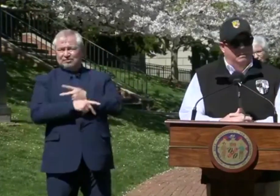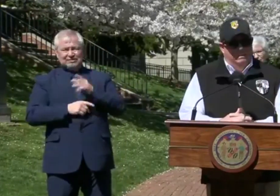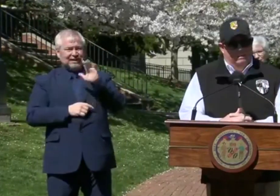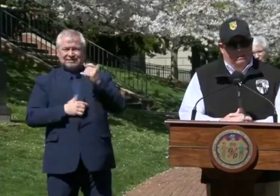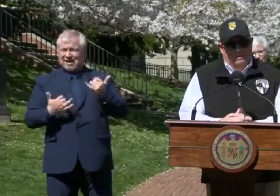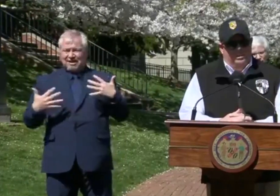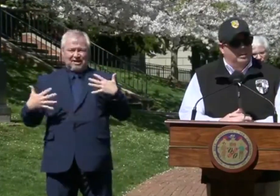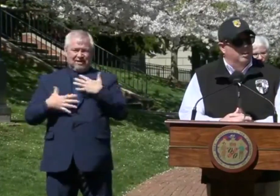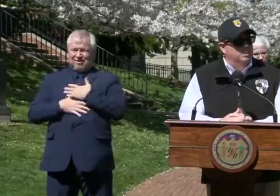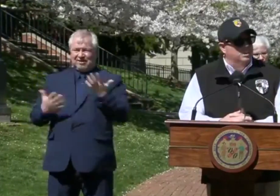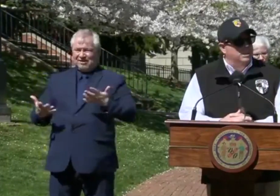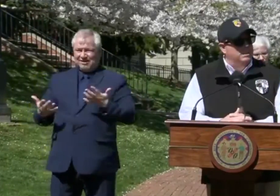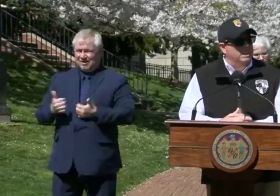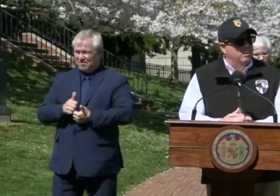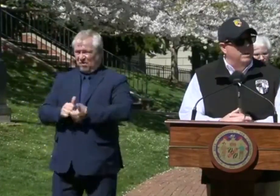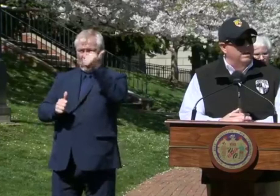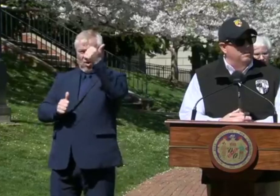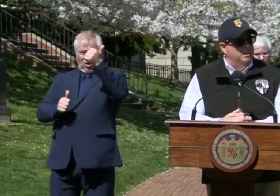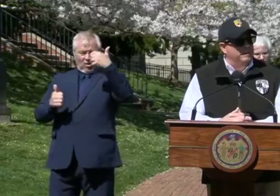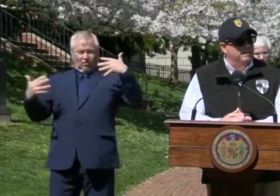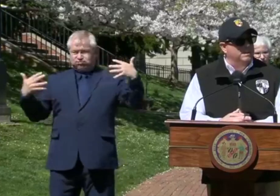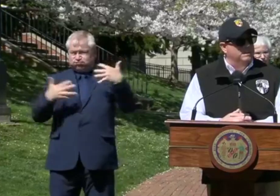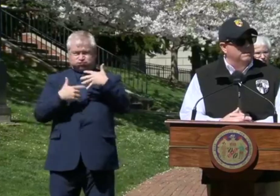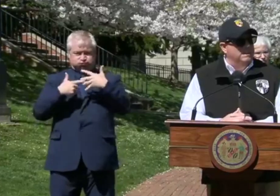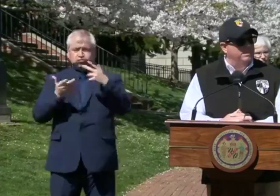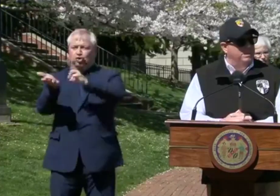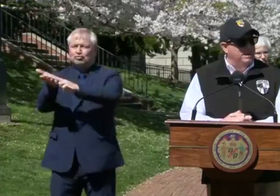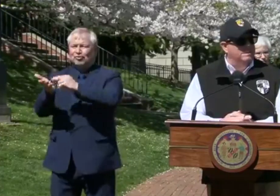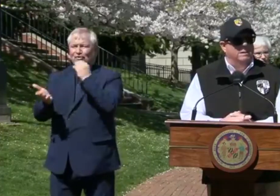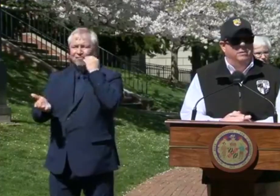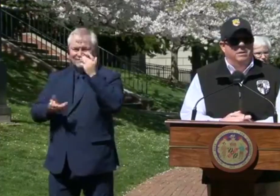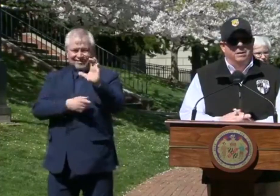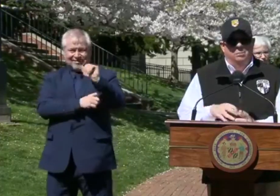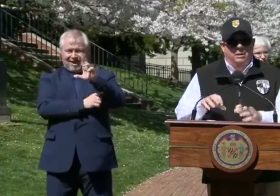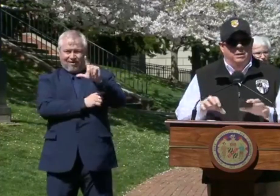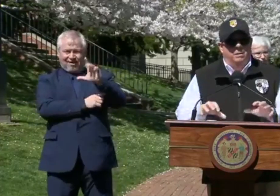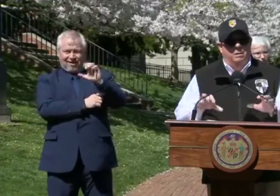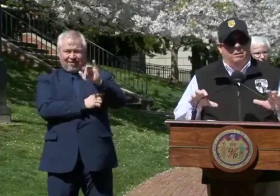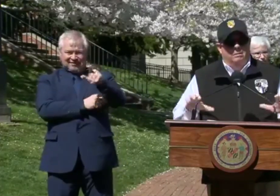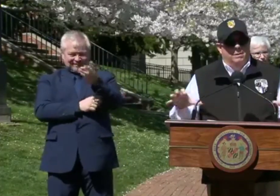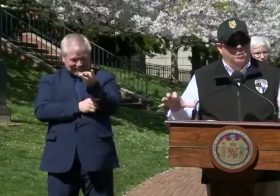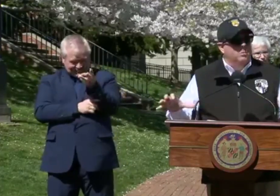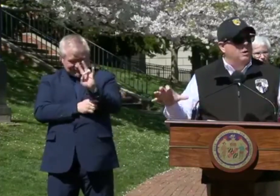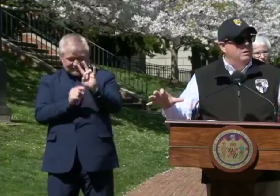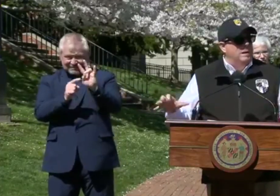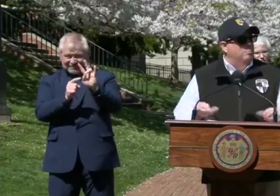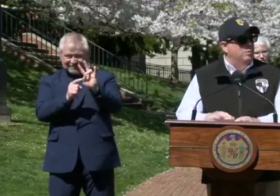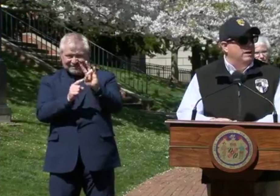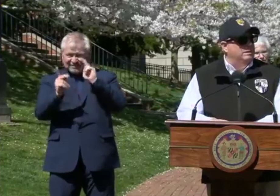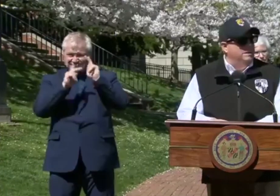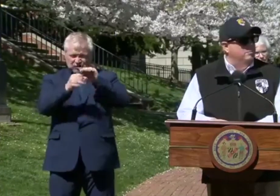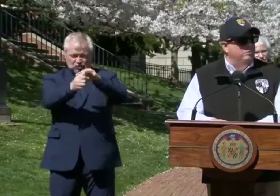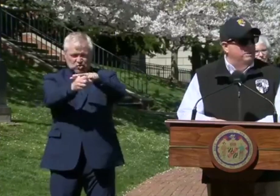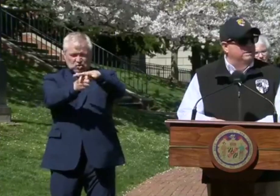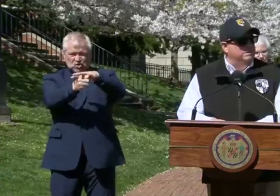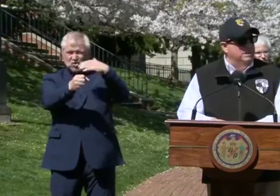this nursing home situation in Carroll County, because we've got 67 positives. But there are smaller outbreaks